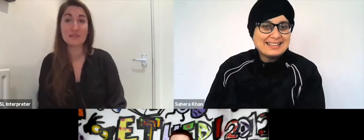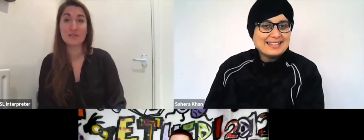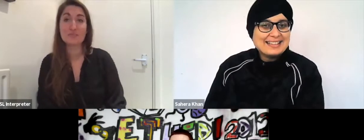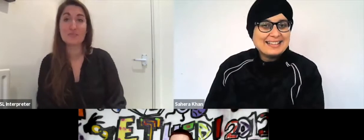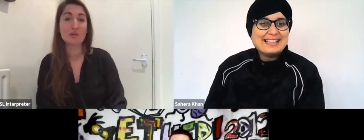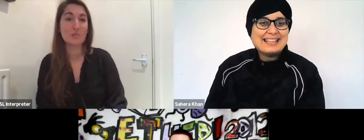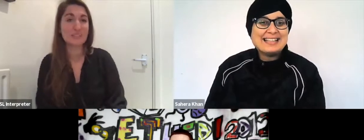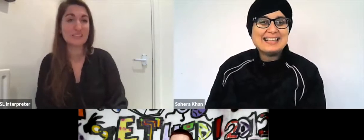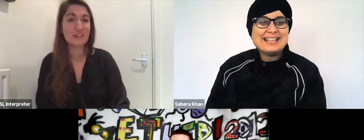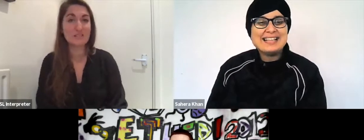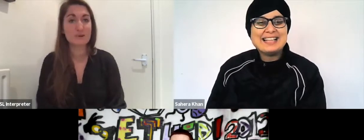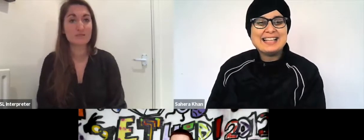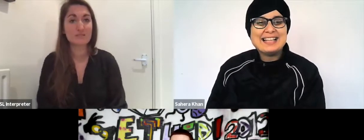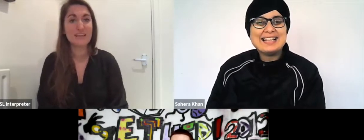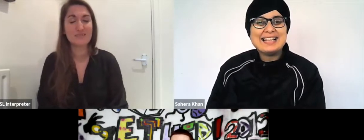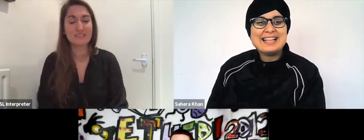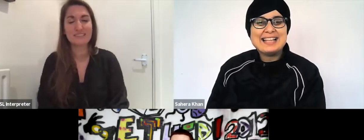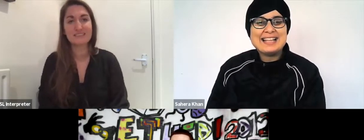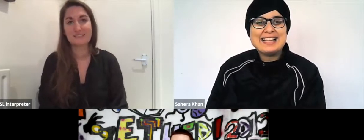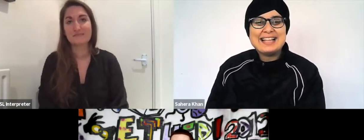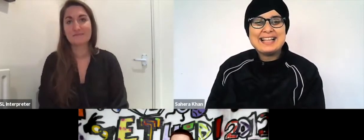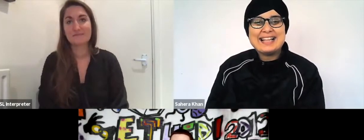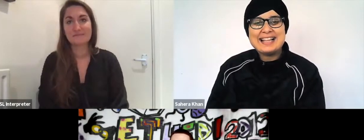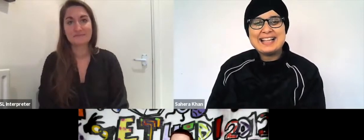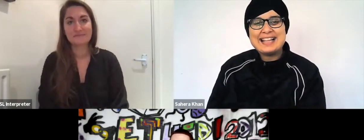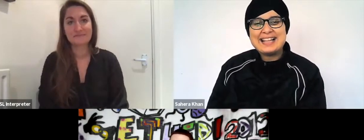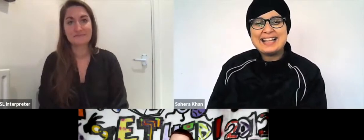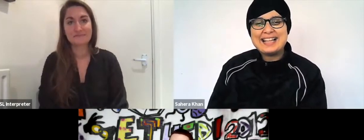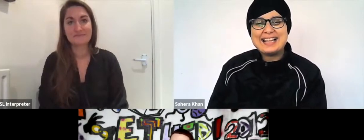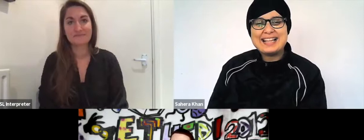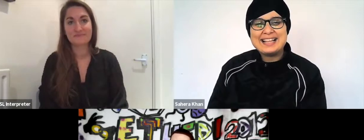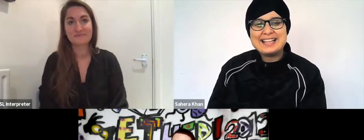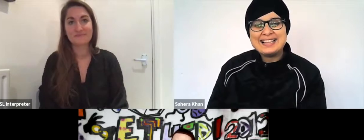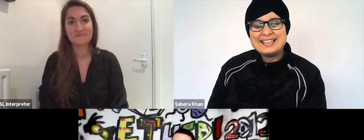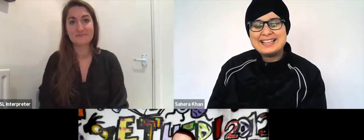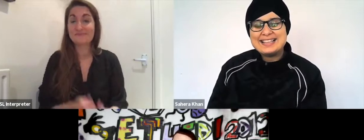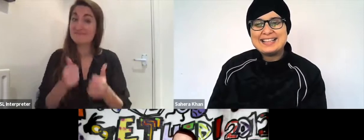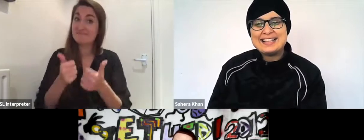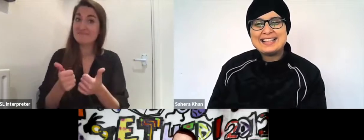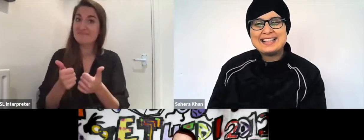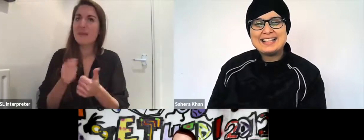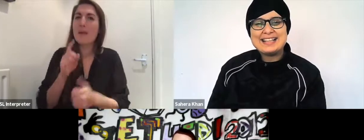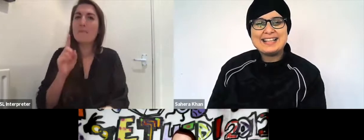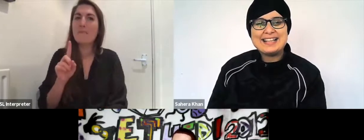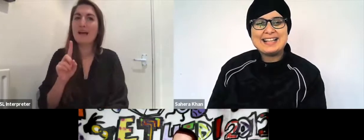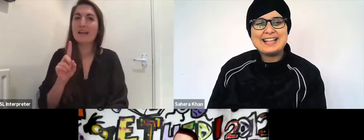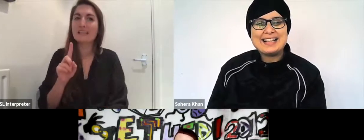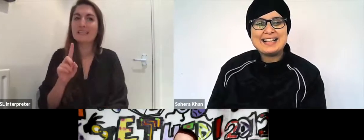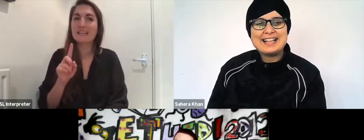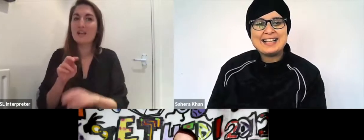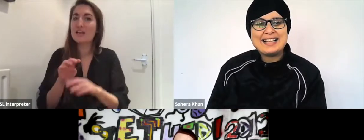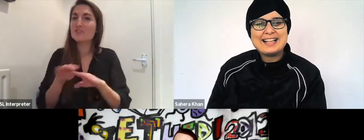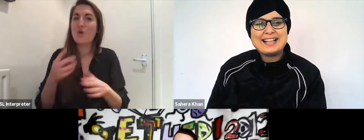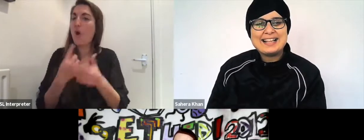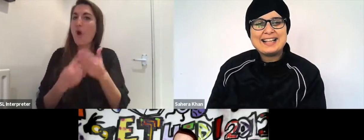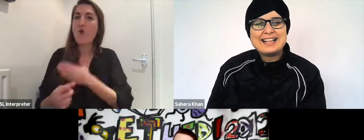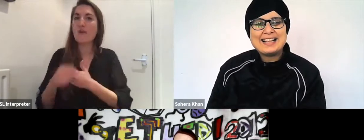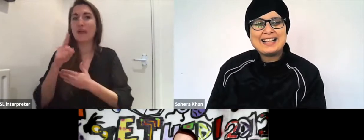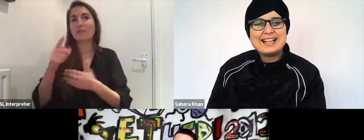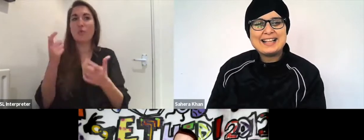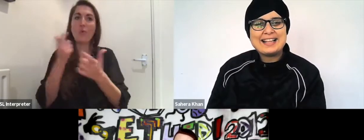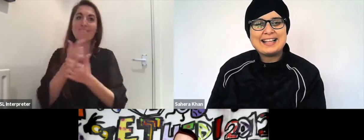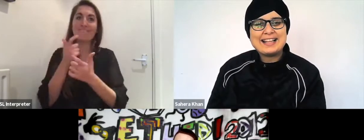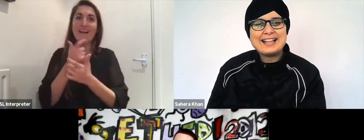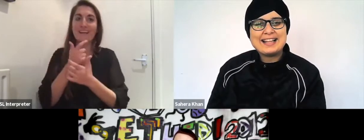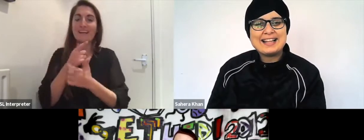was a really good piece of comedy, and it kind of just went from there, really. But it's not just being funny. You